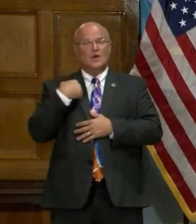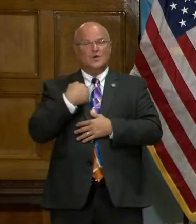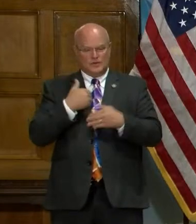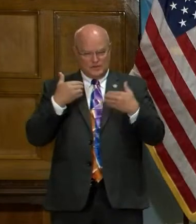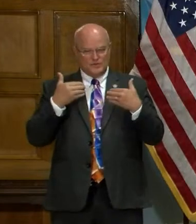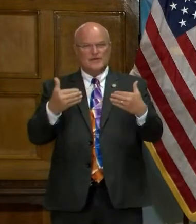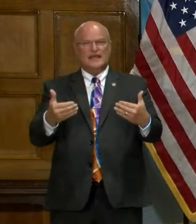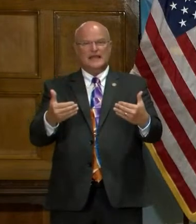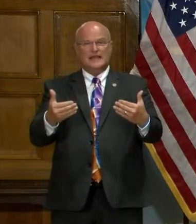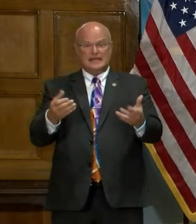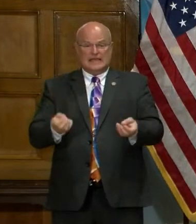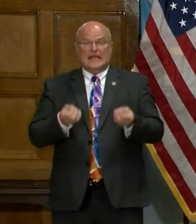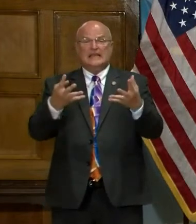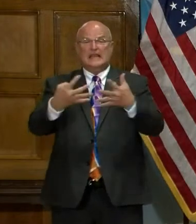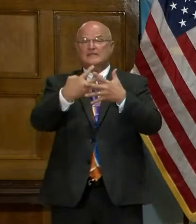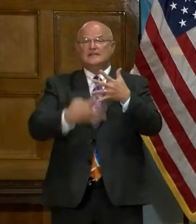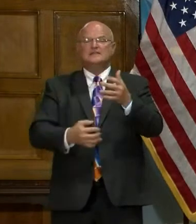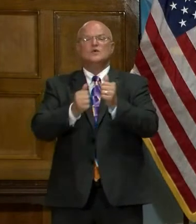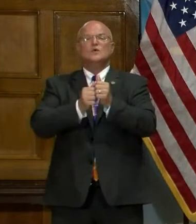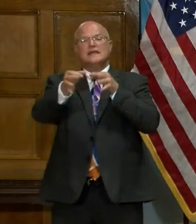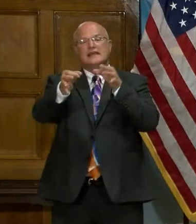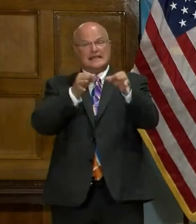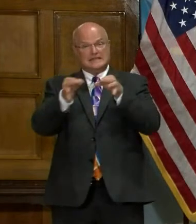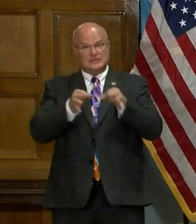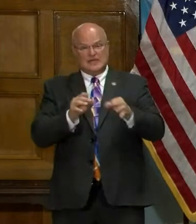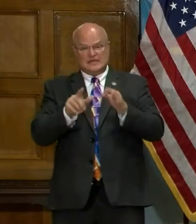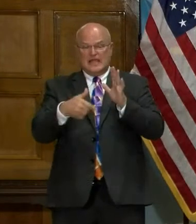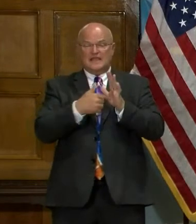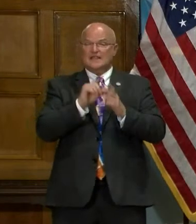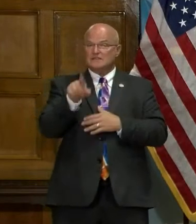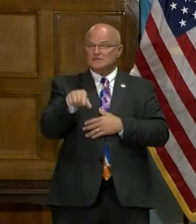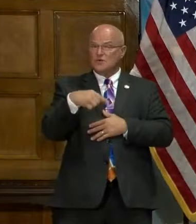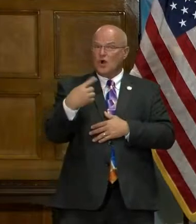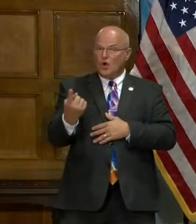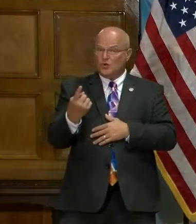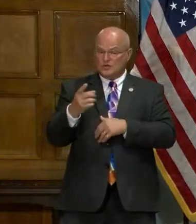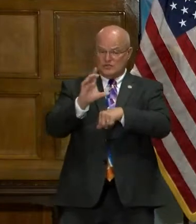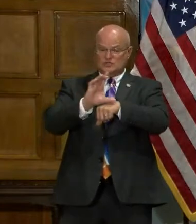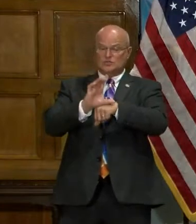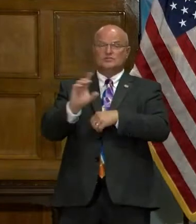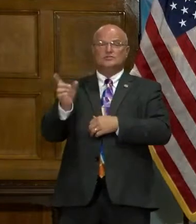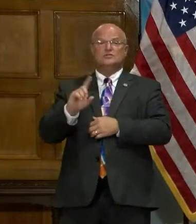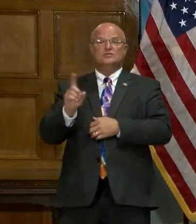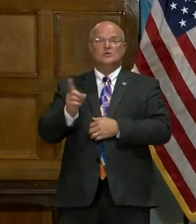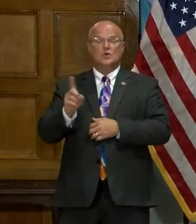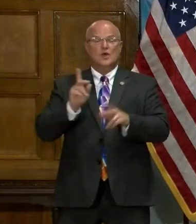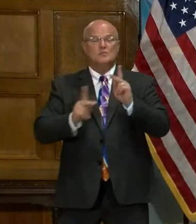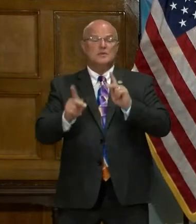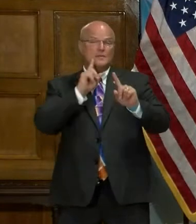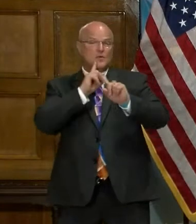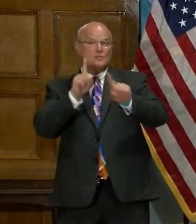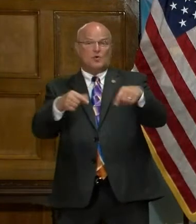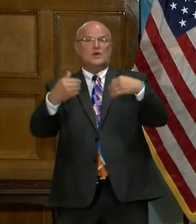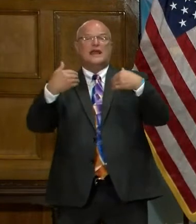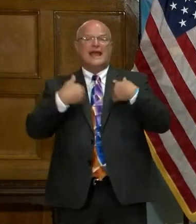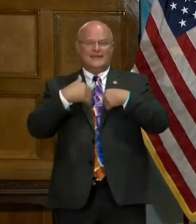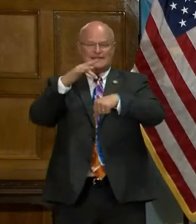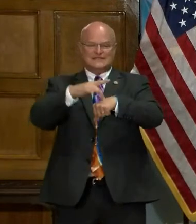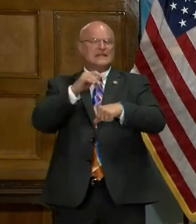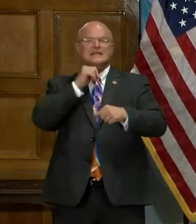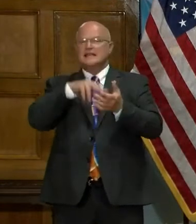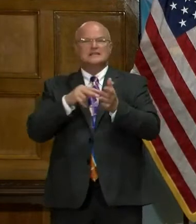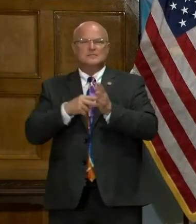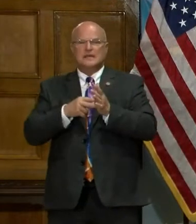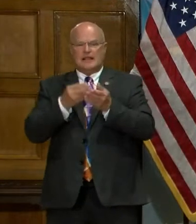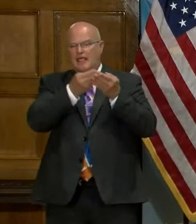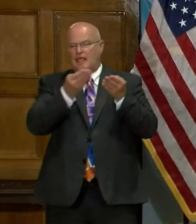went ahead and gave the list with an explanation that these are churches where people reported having been. It doesn't mean